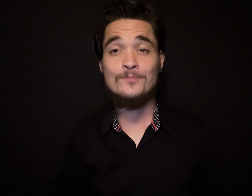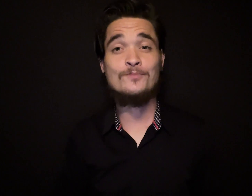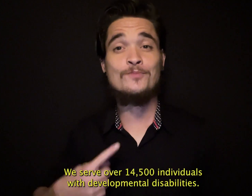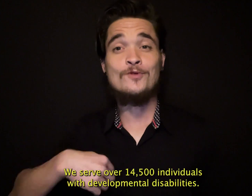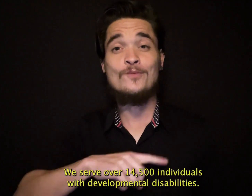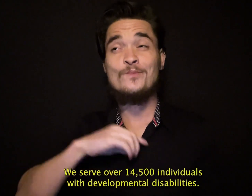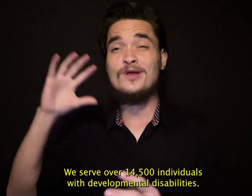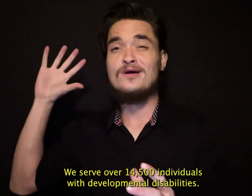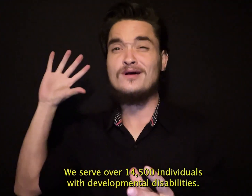We serve over